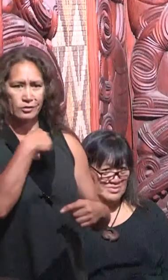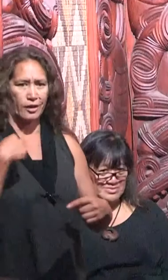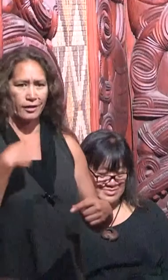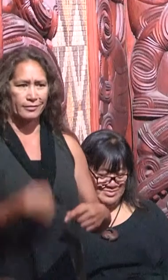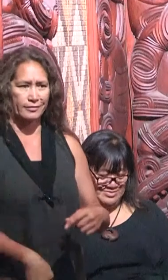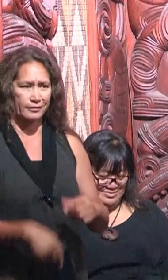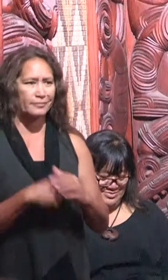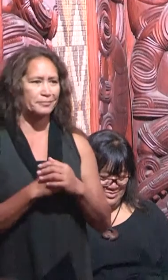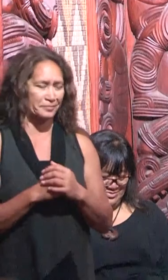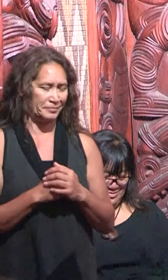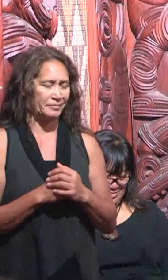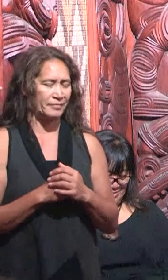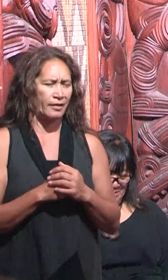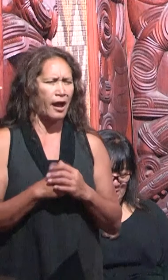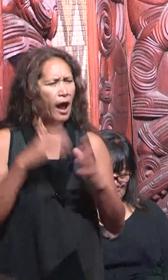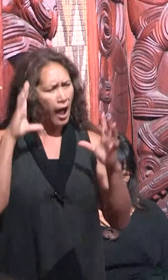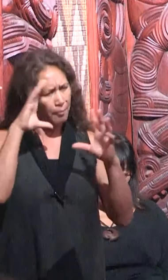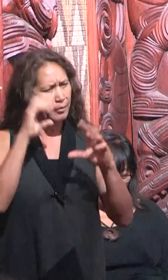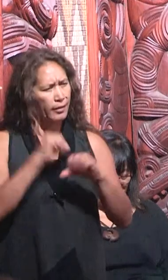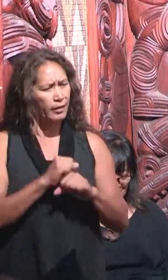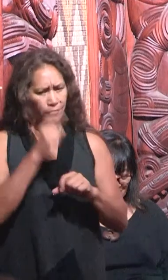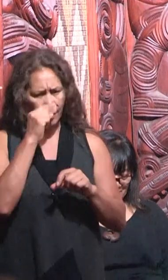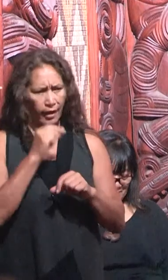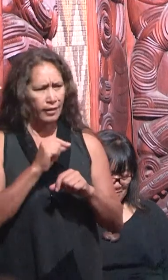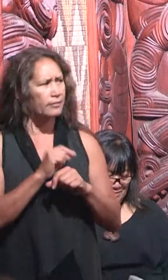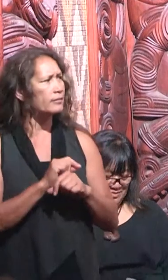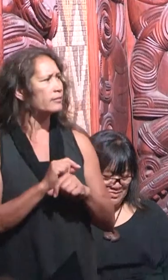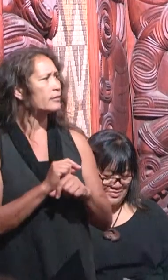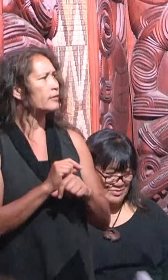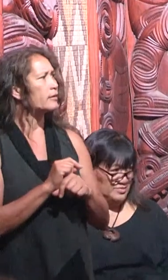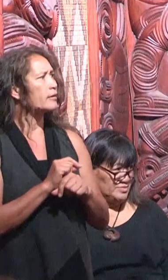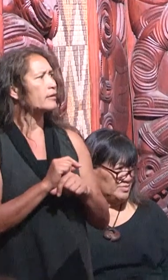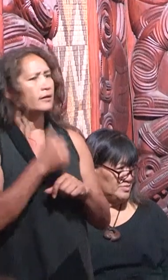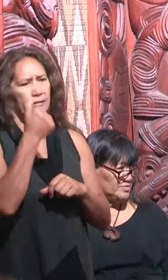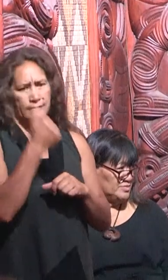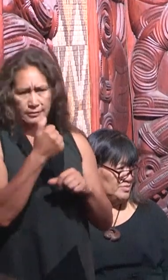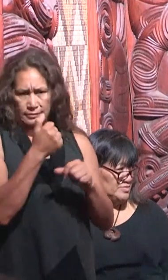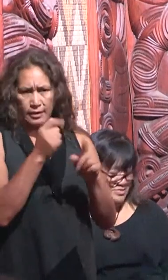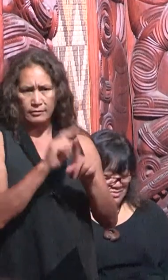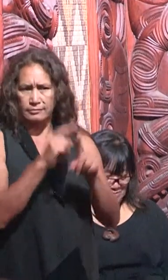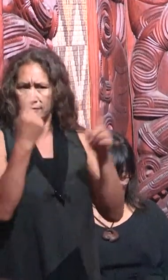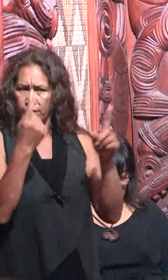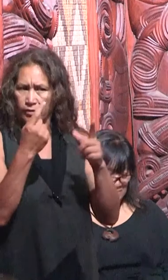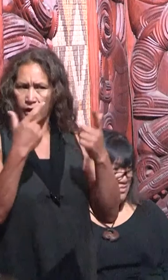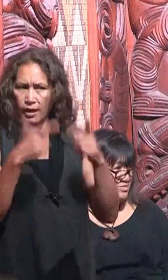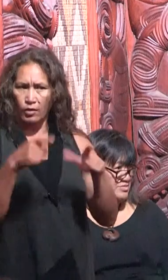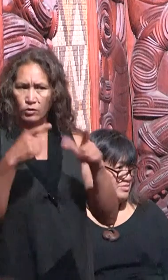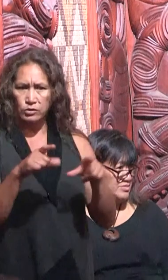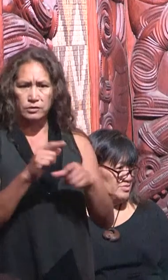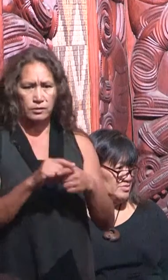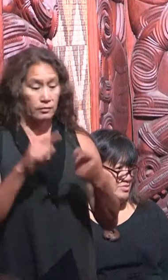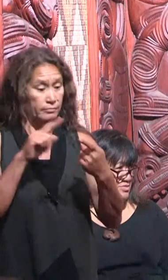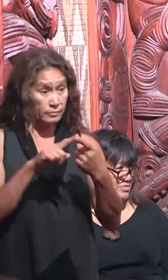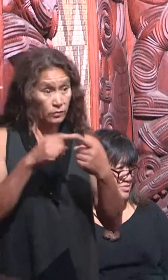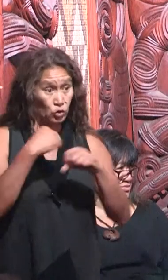let's try and find it. I believe we can do it. There's about six, so we need to find six different languages. So, Jenny, the